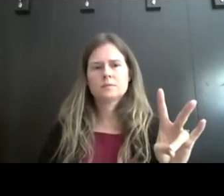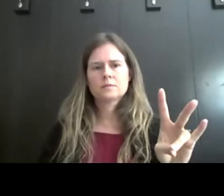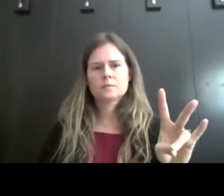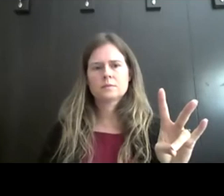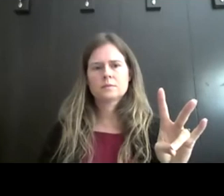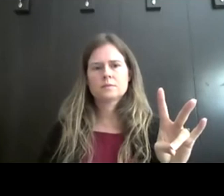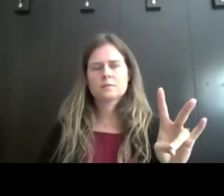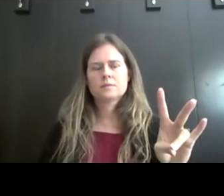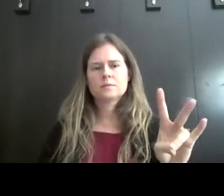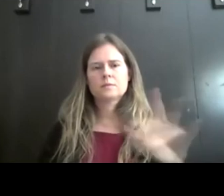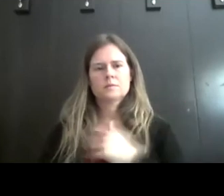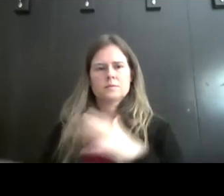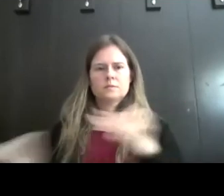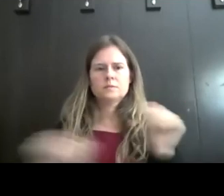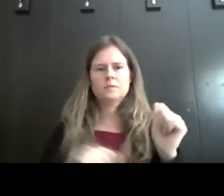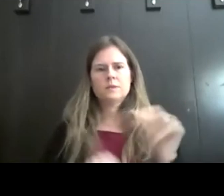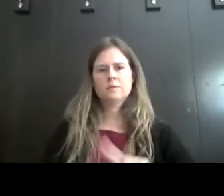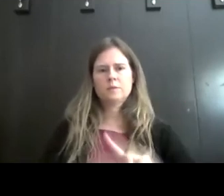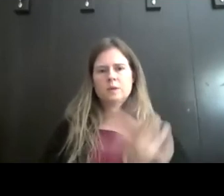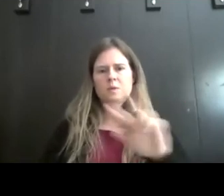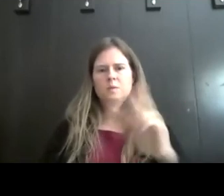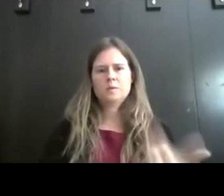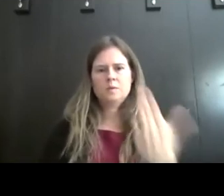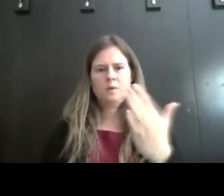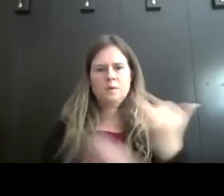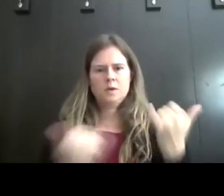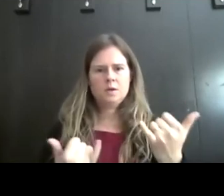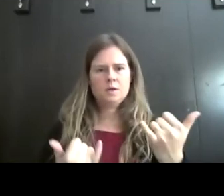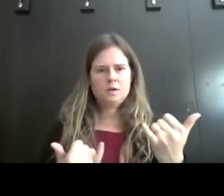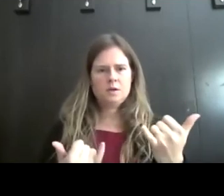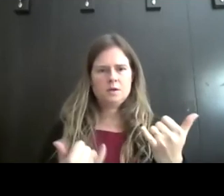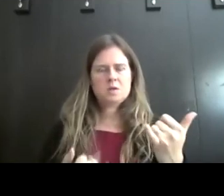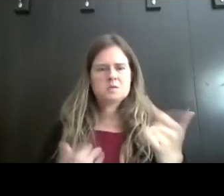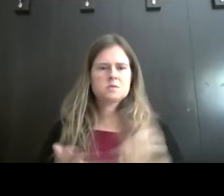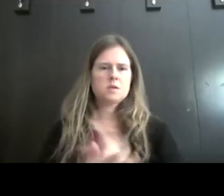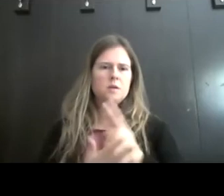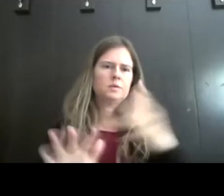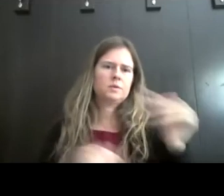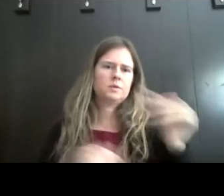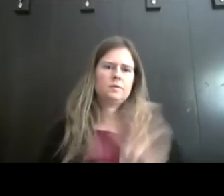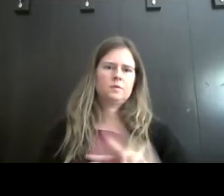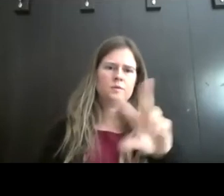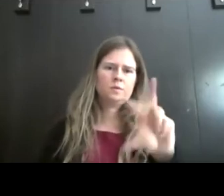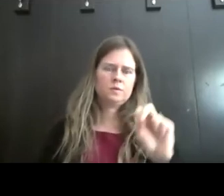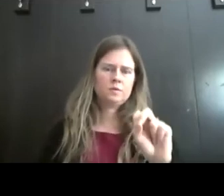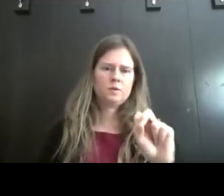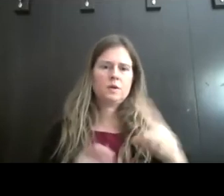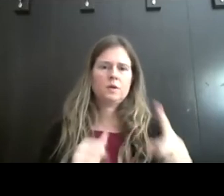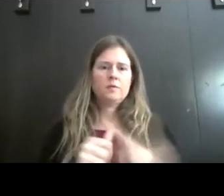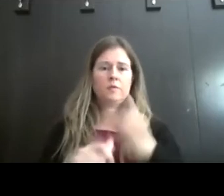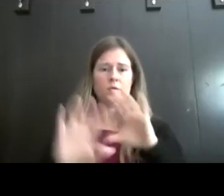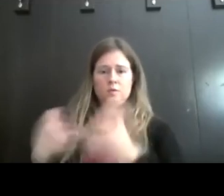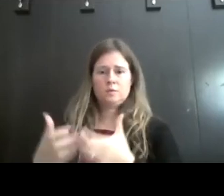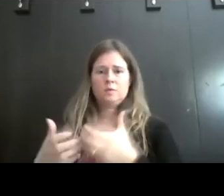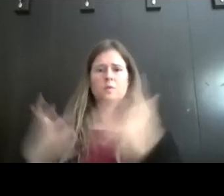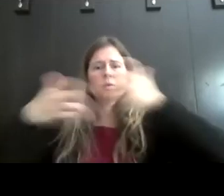We leave about 3 o'clock in the morning now. During a couple times, we've left about 2:30. The first crew are called dark water